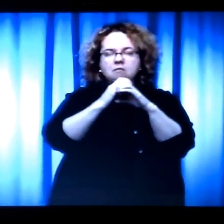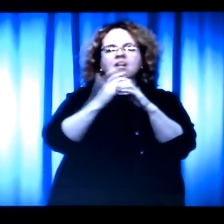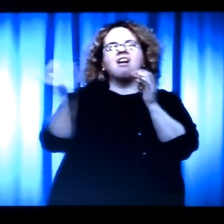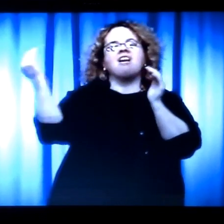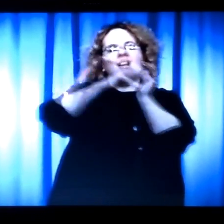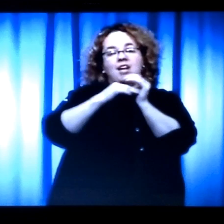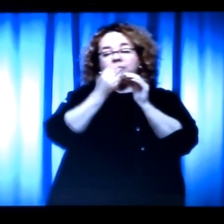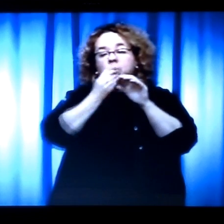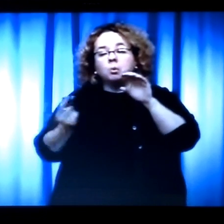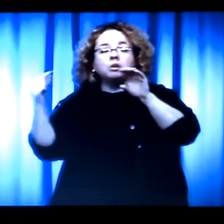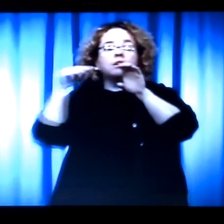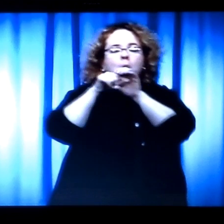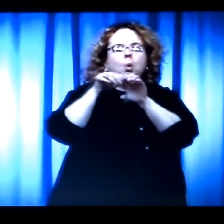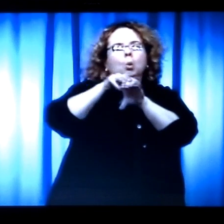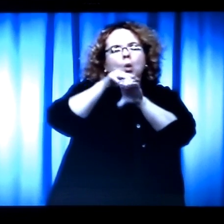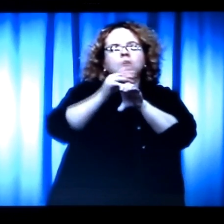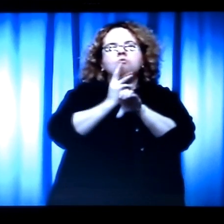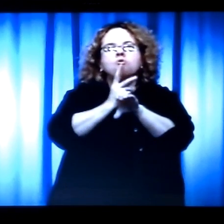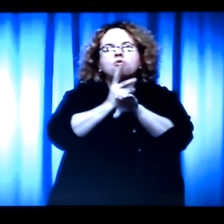The large intestine is a little bit thicker in diameter,